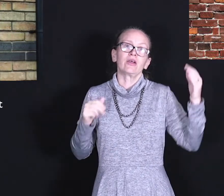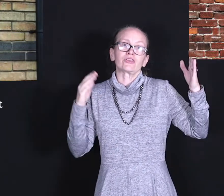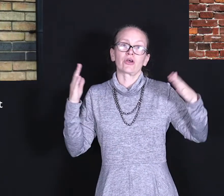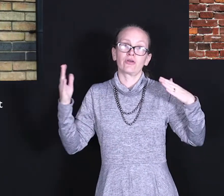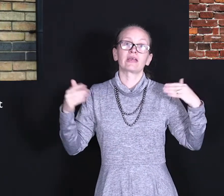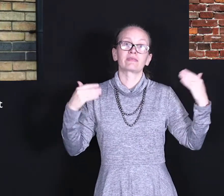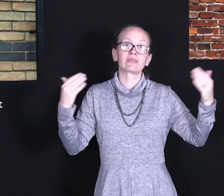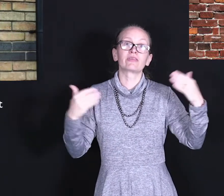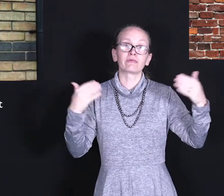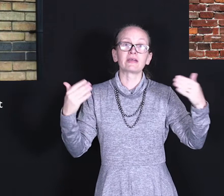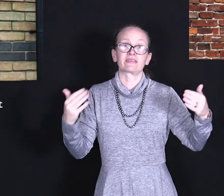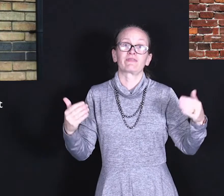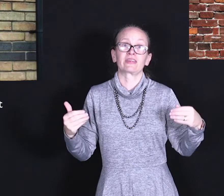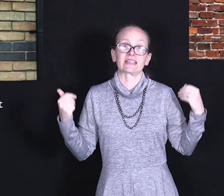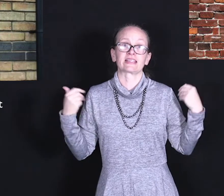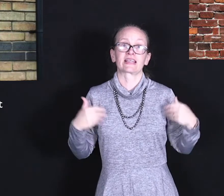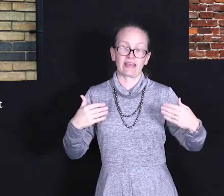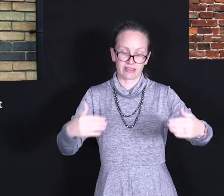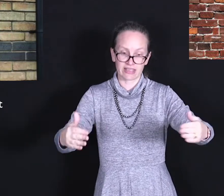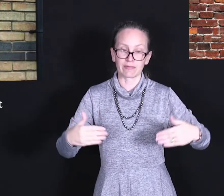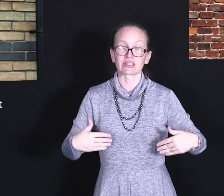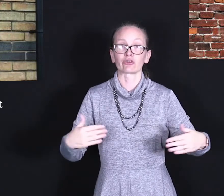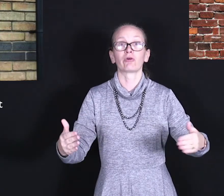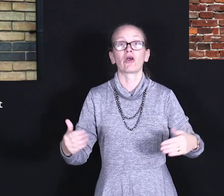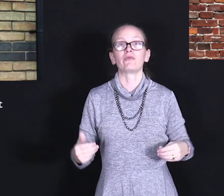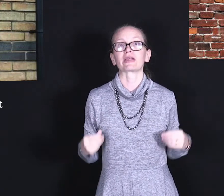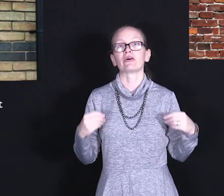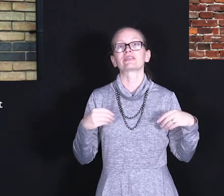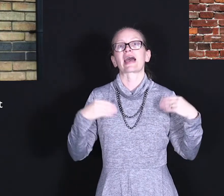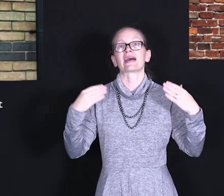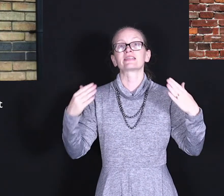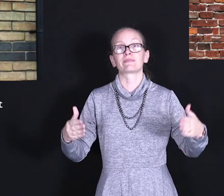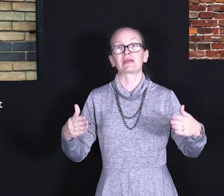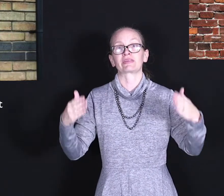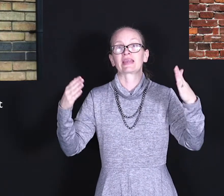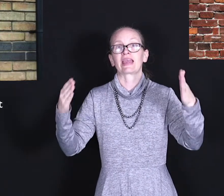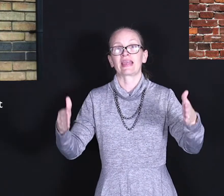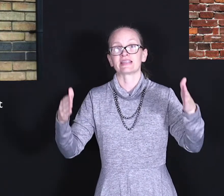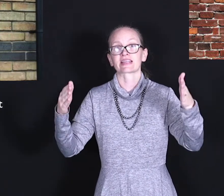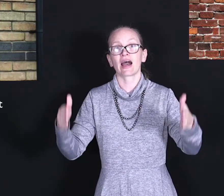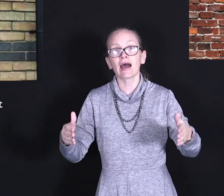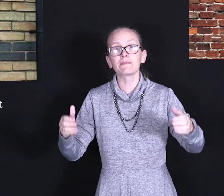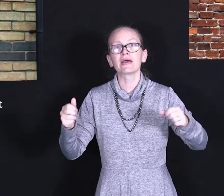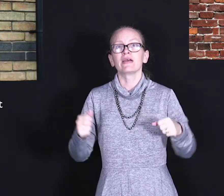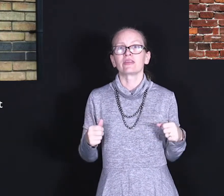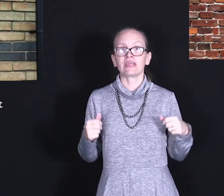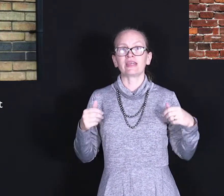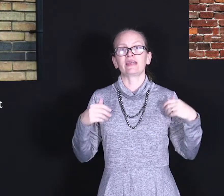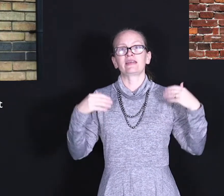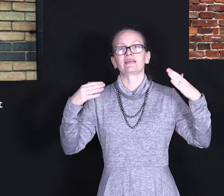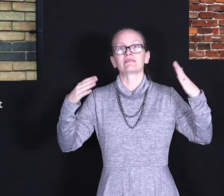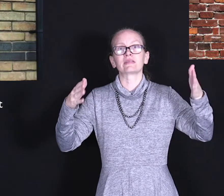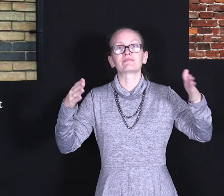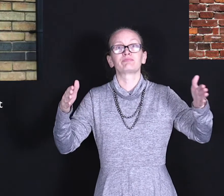So the reason for this is again the same as the road, because as the building heats up, the